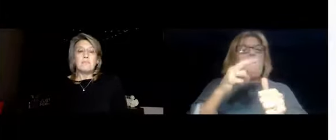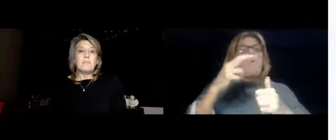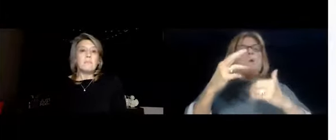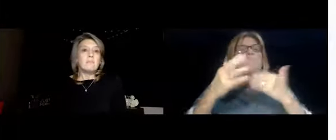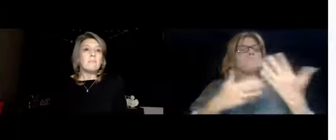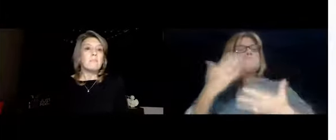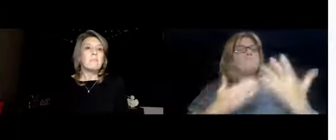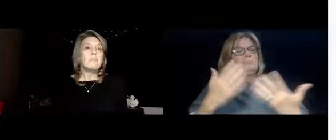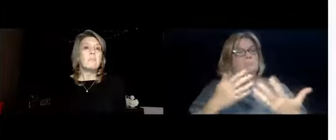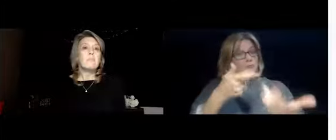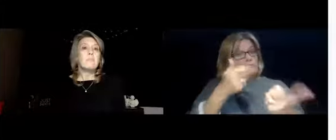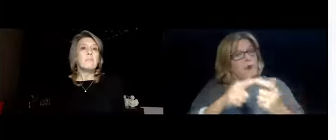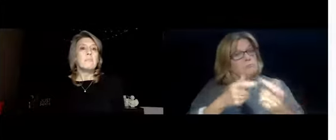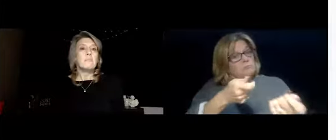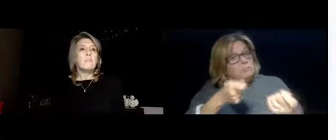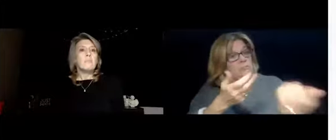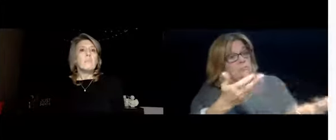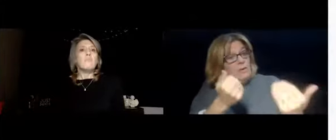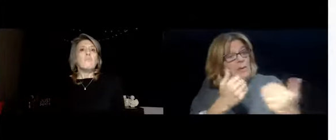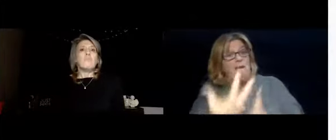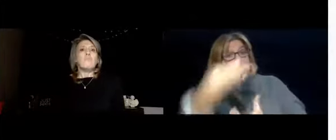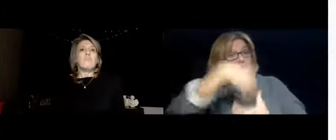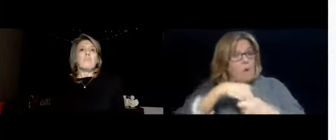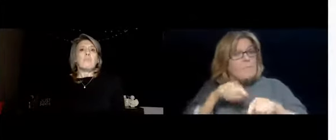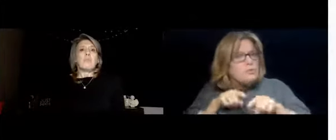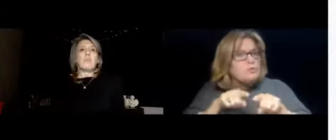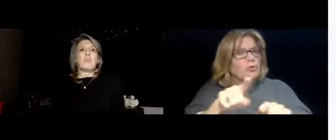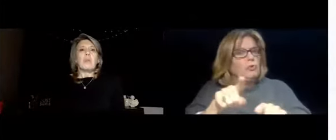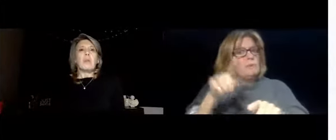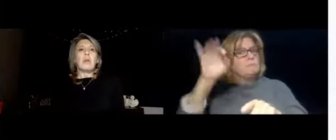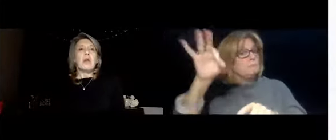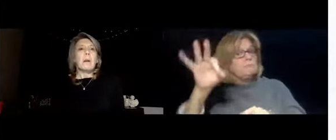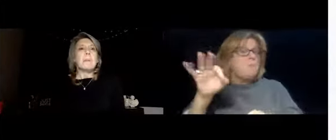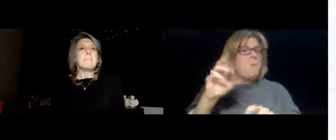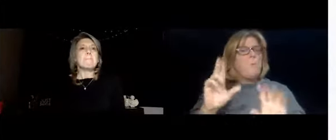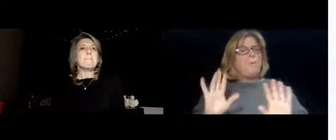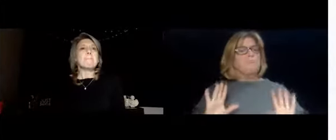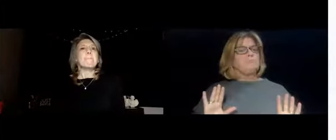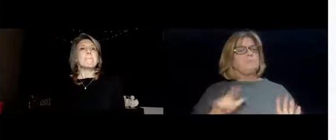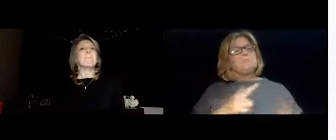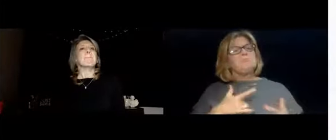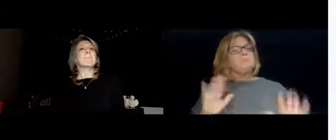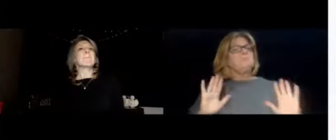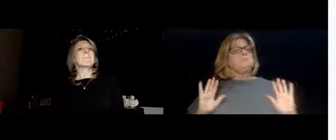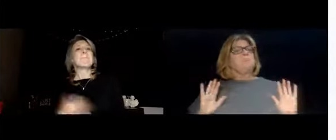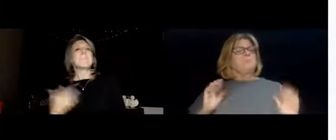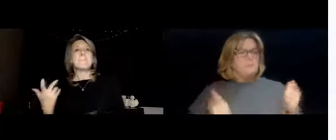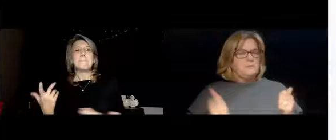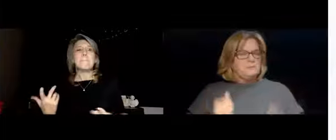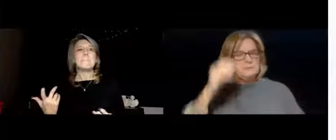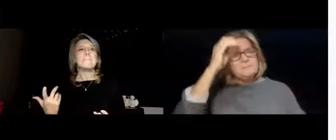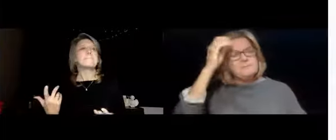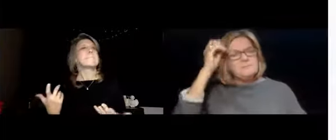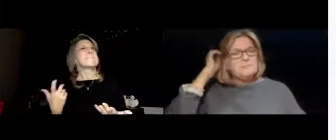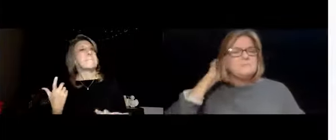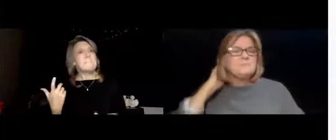in the message? Are they get involved in the sermon or whatever? Are you one to try to get them,